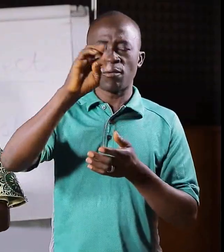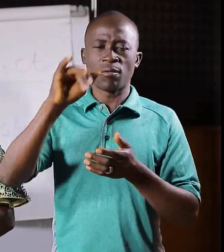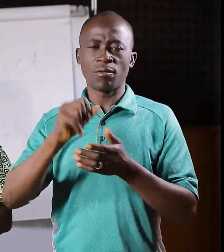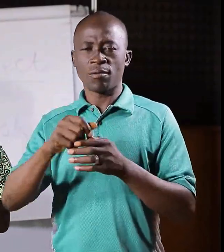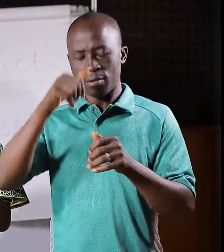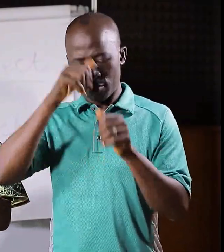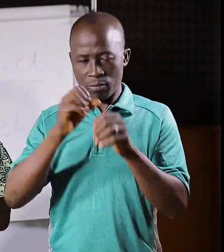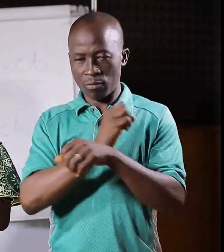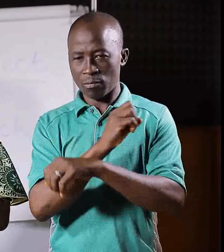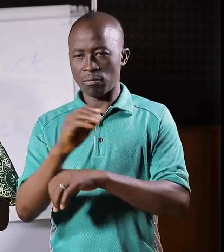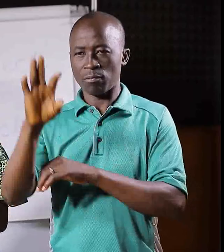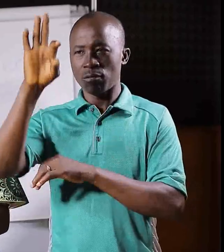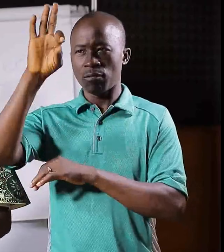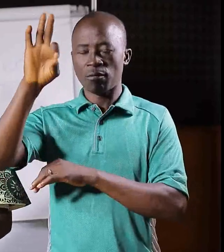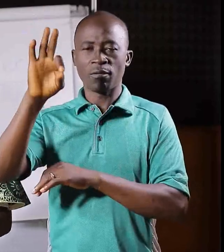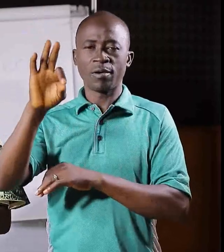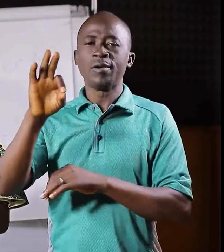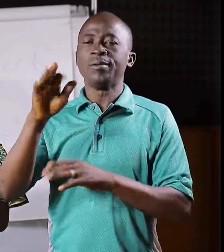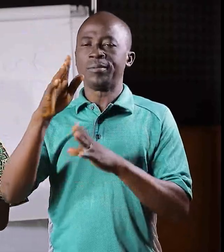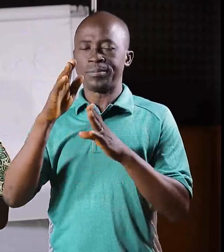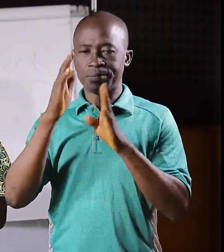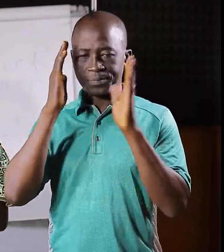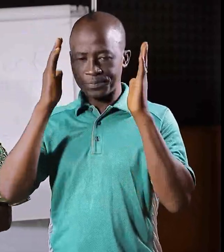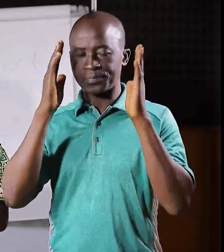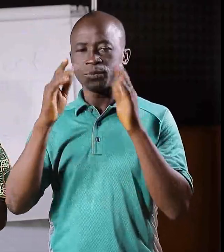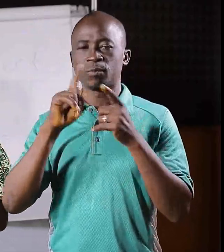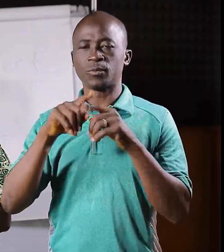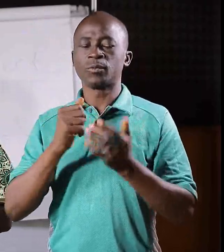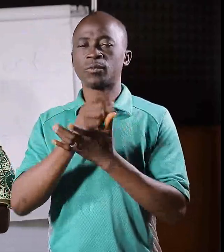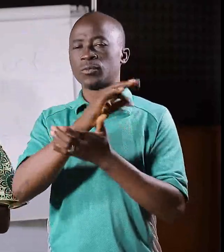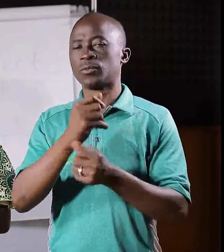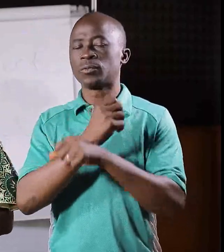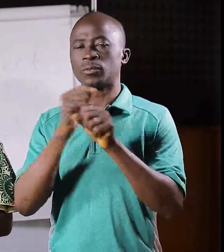the COVID-19 guidelines